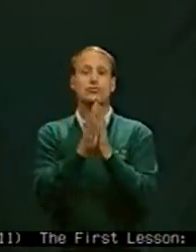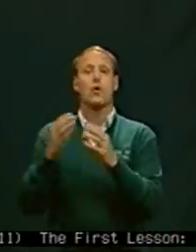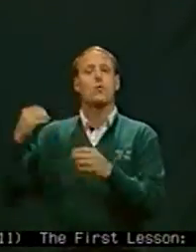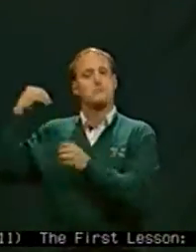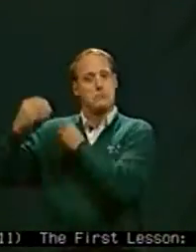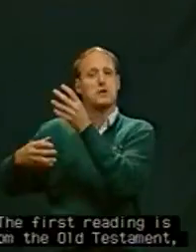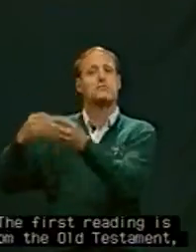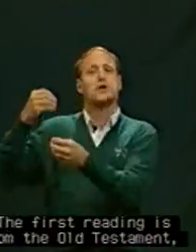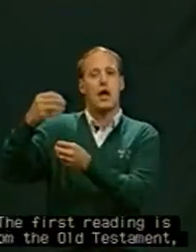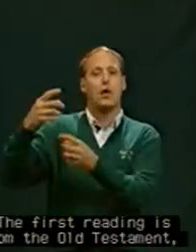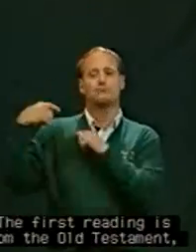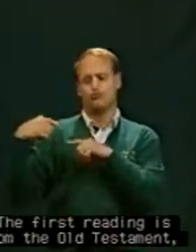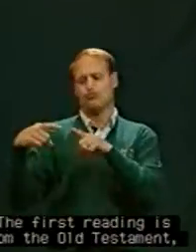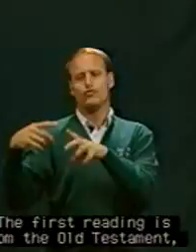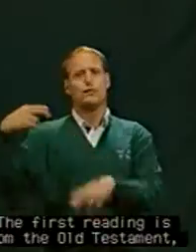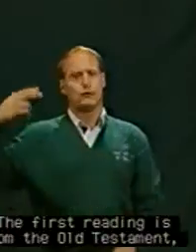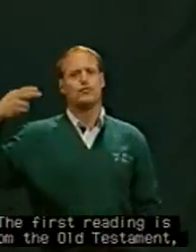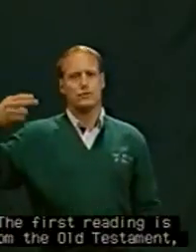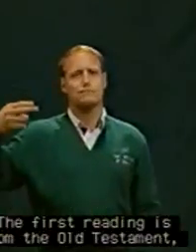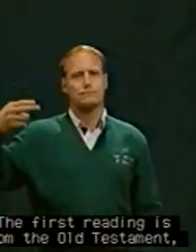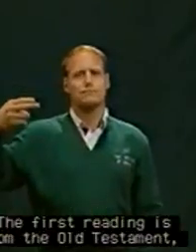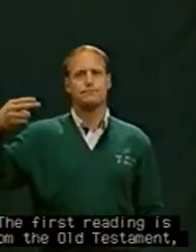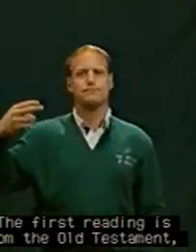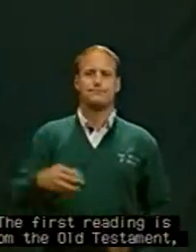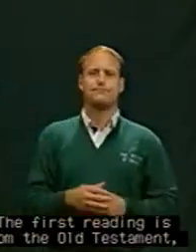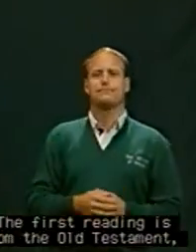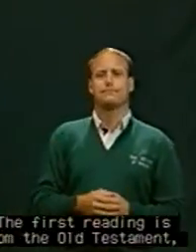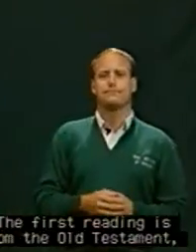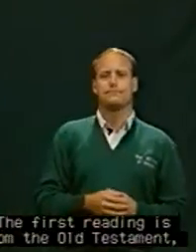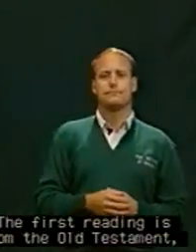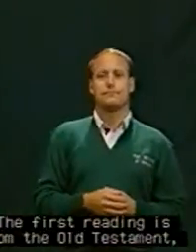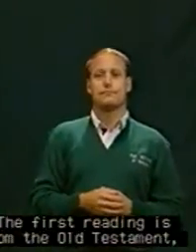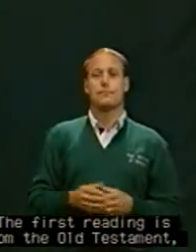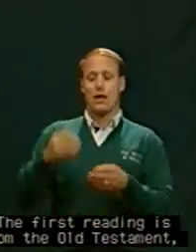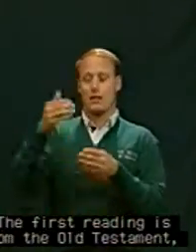11. The first lesson. The first reading is from the Old Testament.